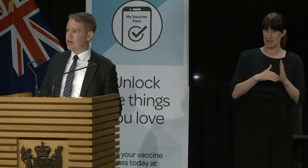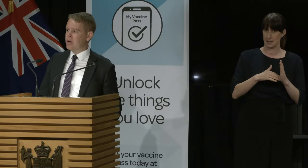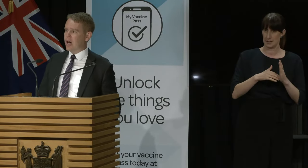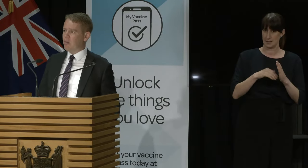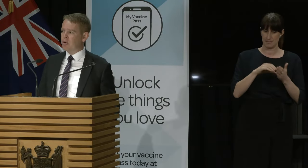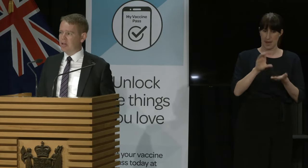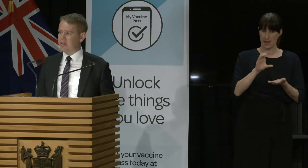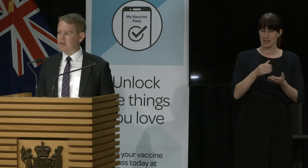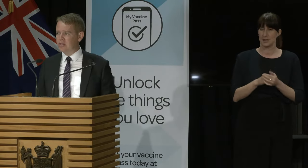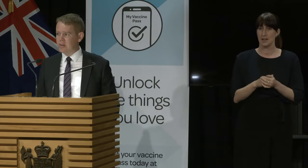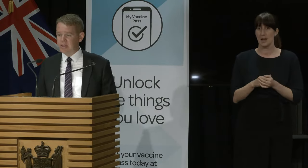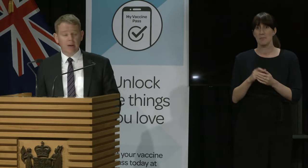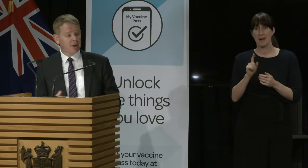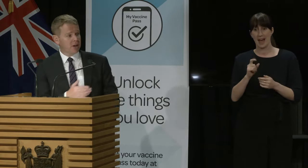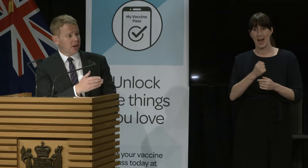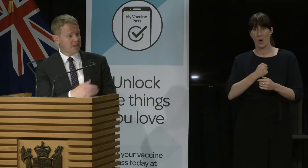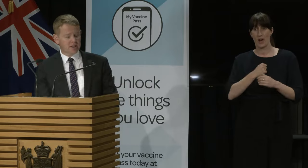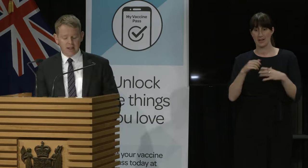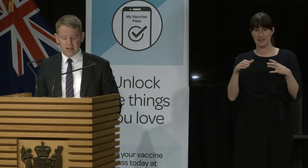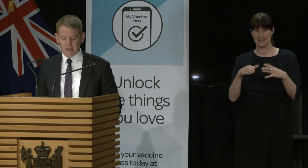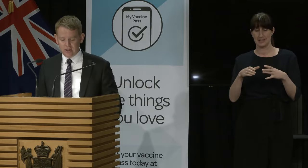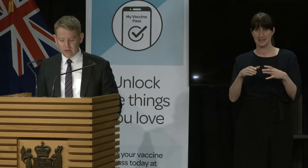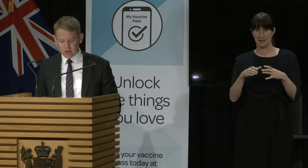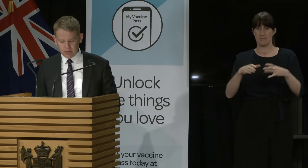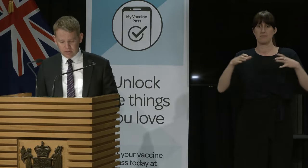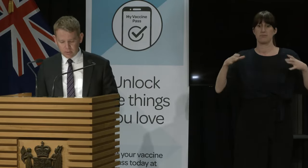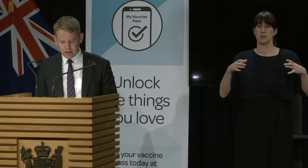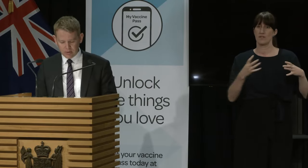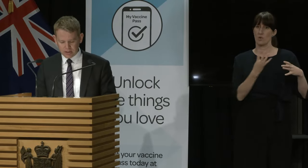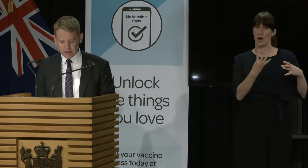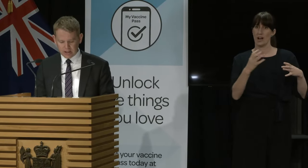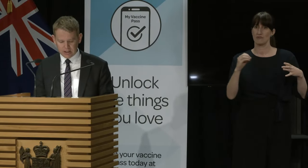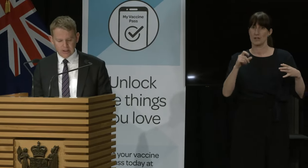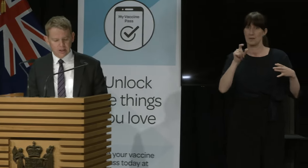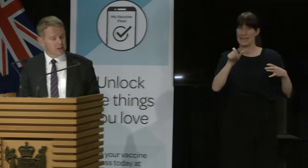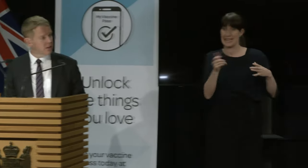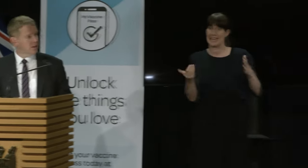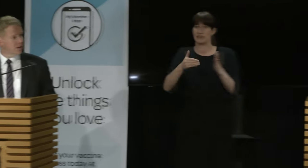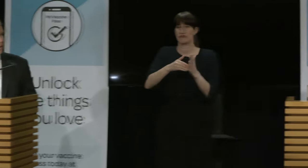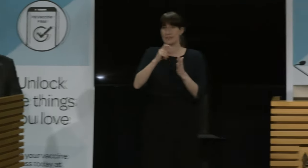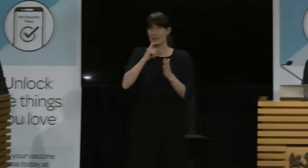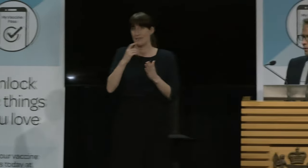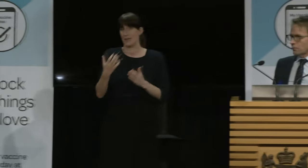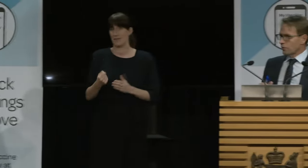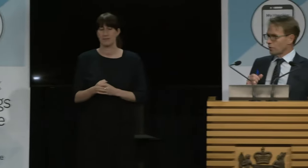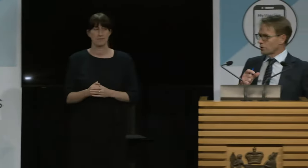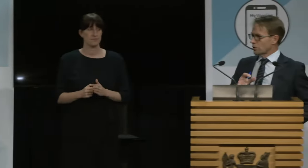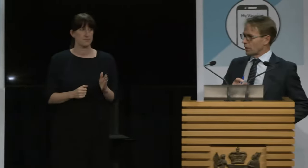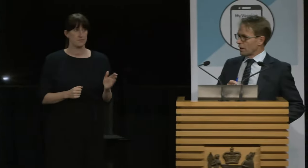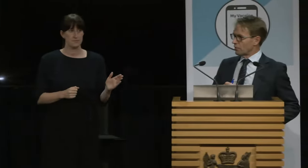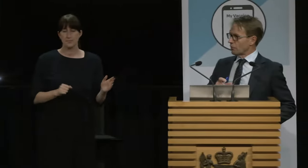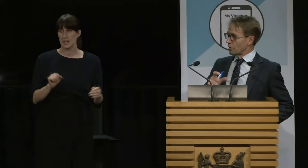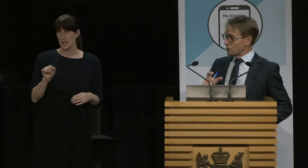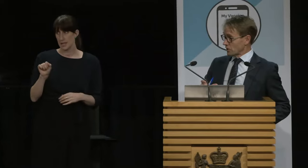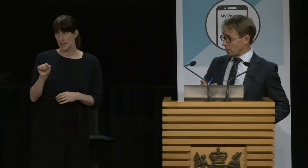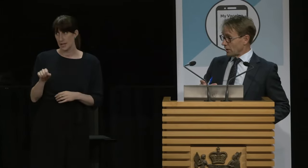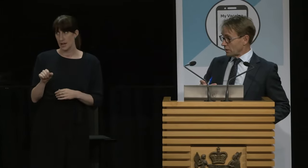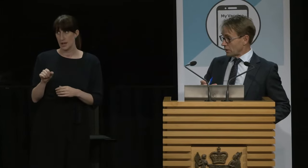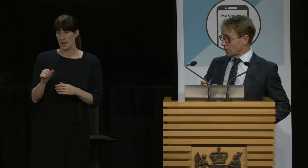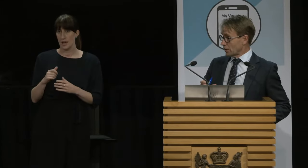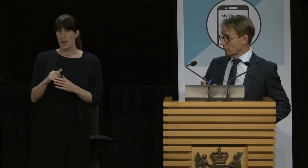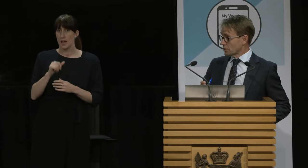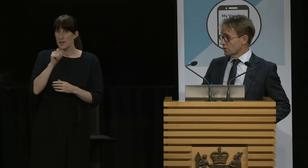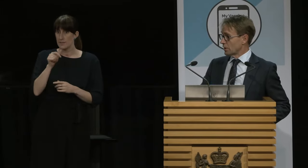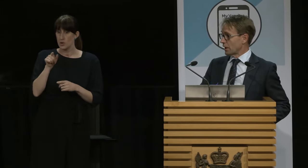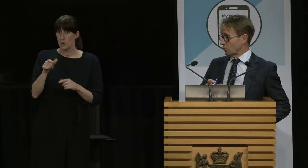people working in those teams now, but I'll ask Dr Bloomfield whether he wants to add. Just an update on that and for those who have registered